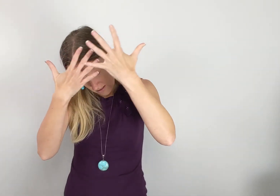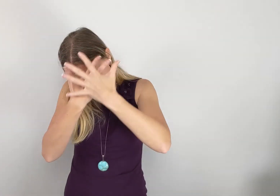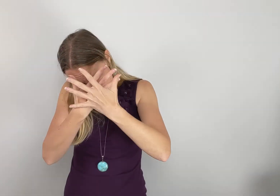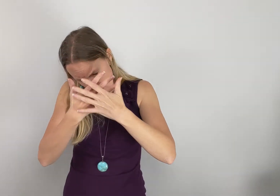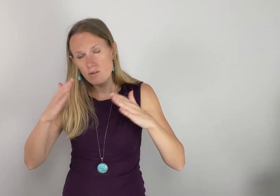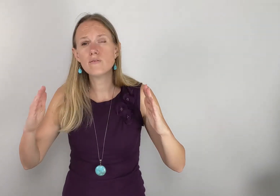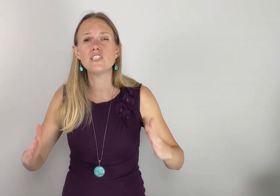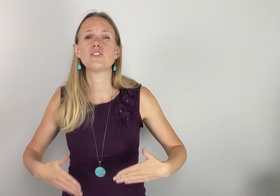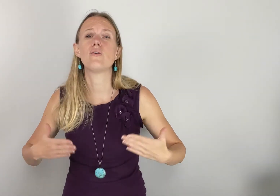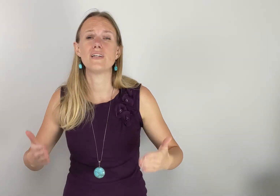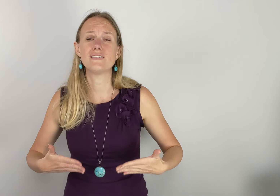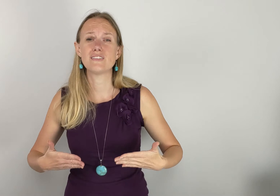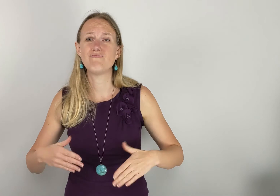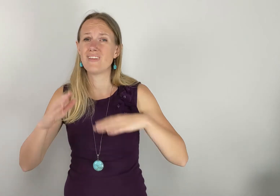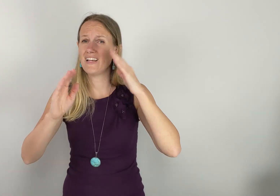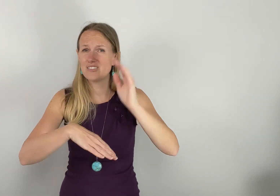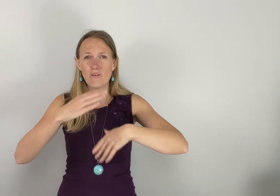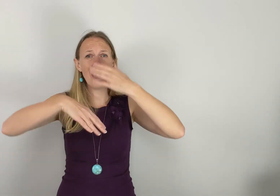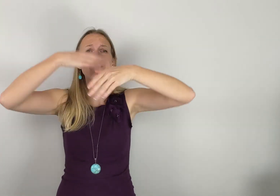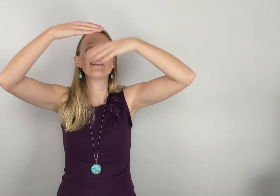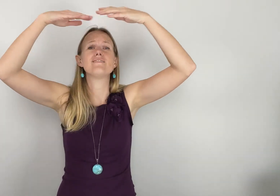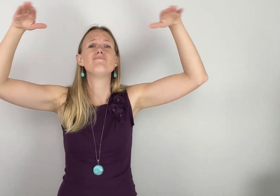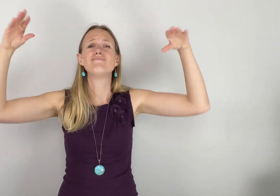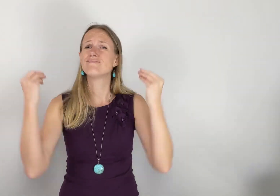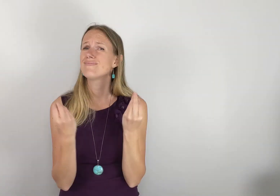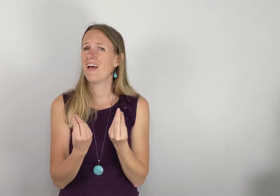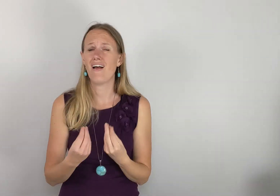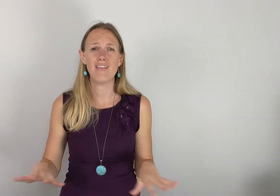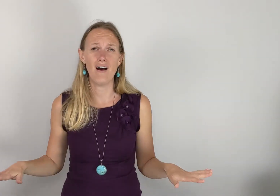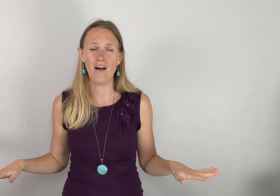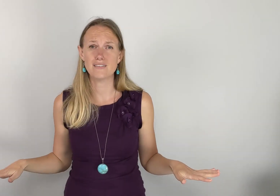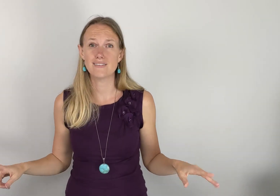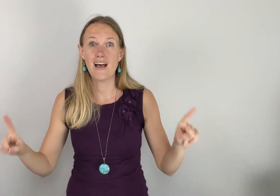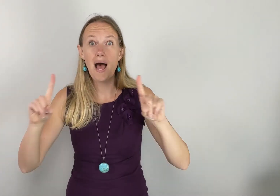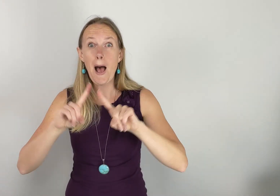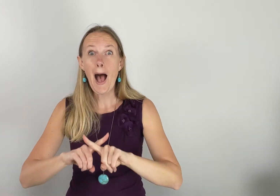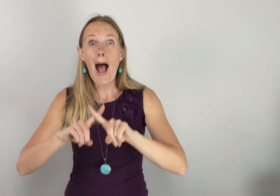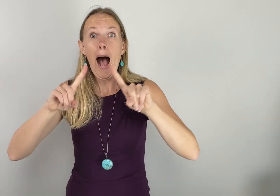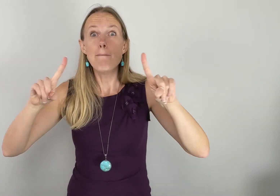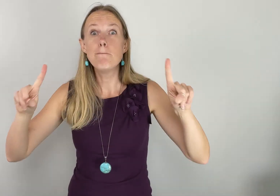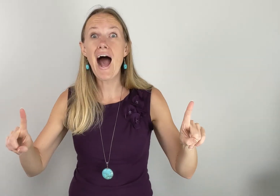Darkness rejoiced as though heaven had lost.